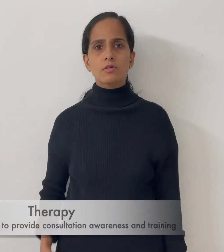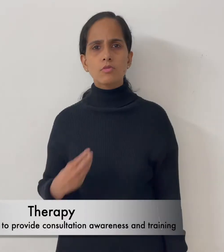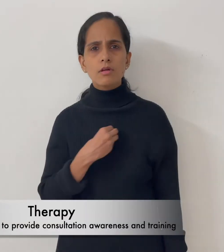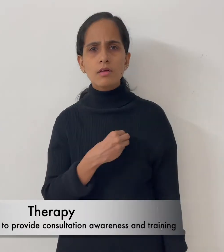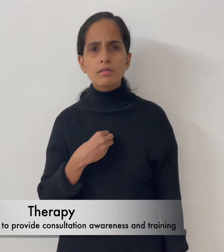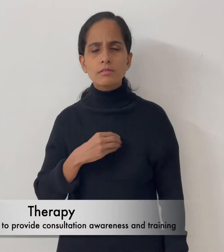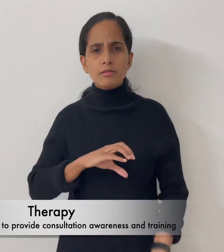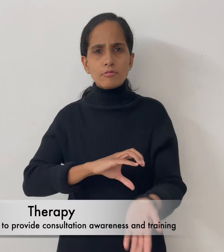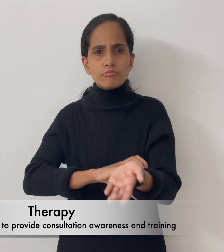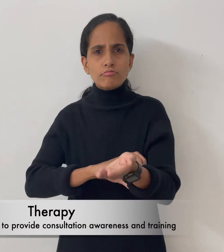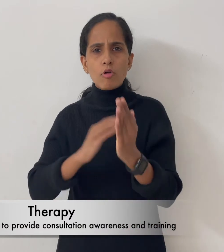Therapy.